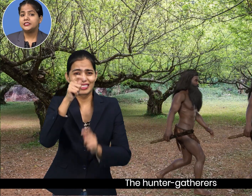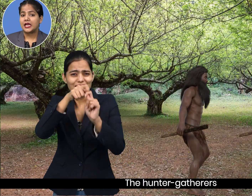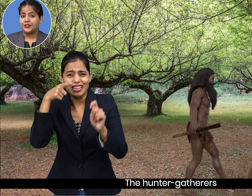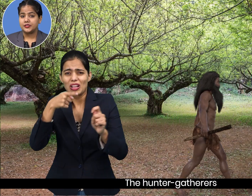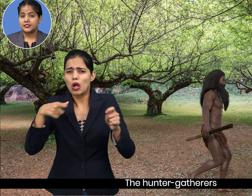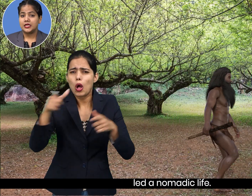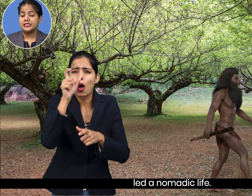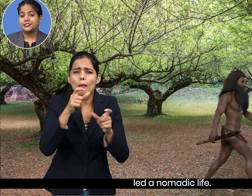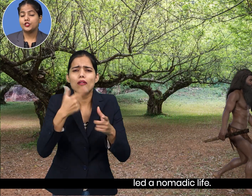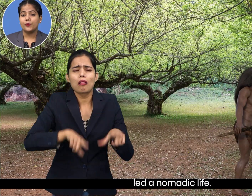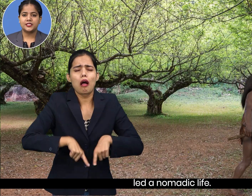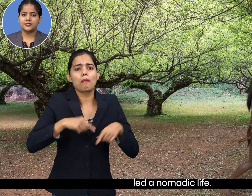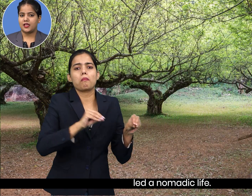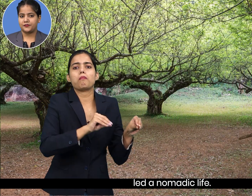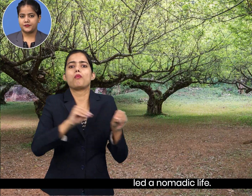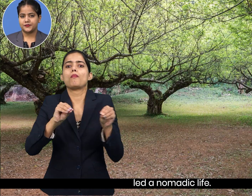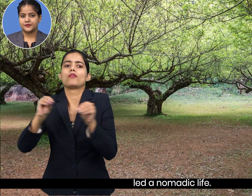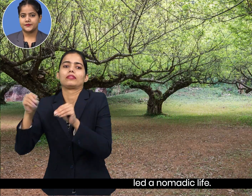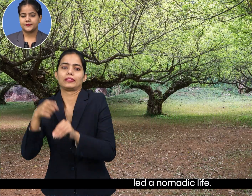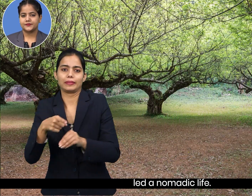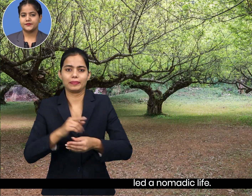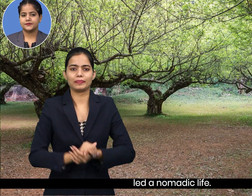the hunter-gatherers led a nomadic life.